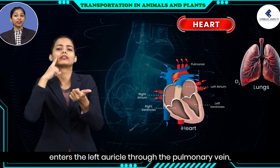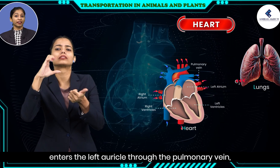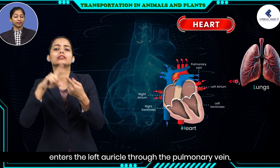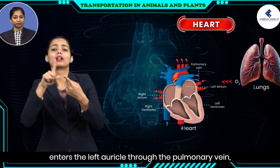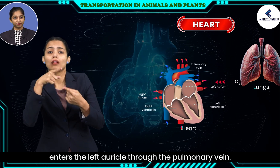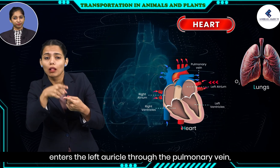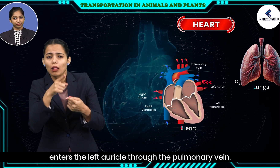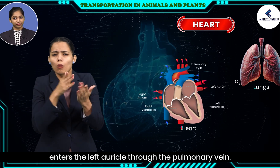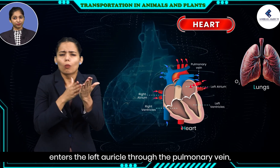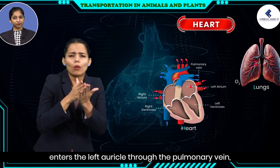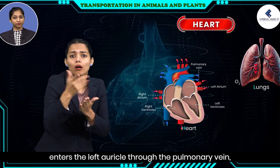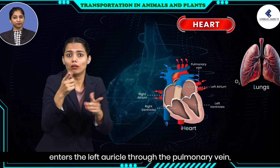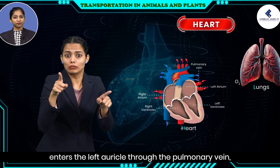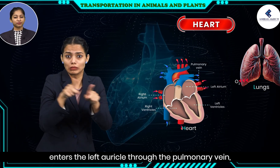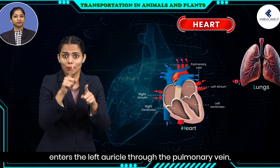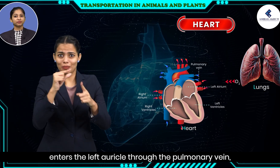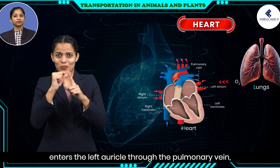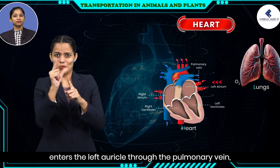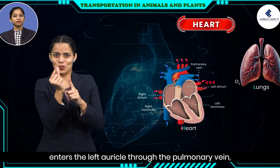pulmonary vein,